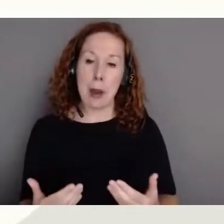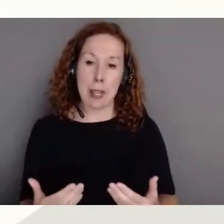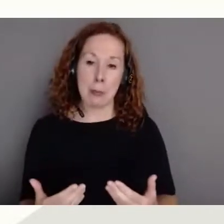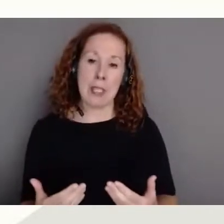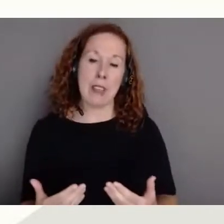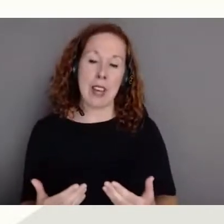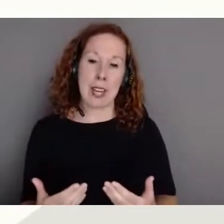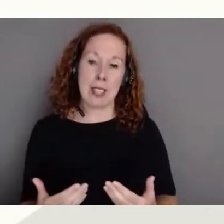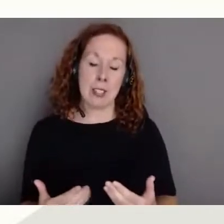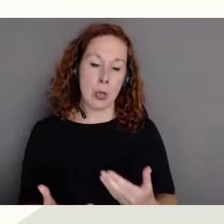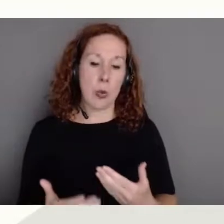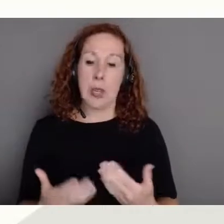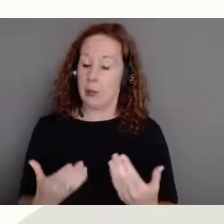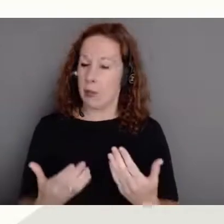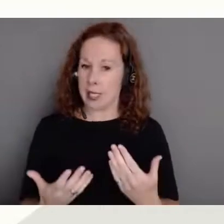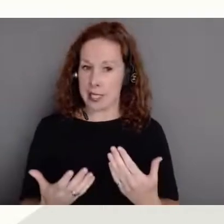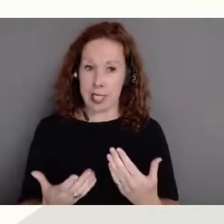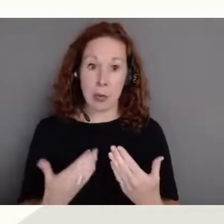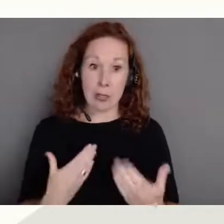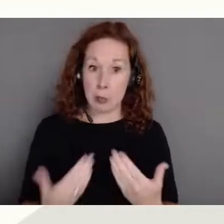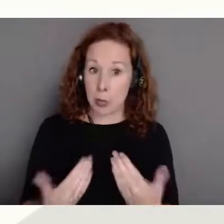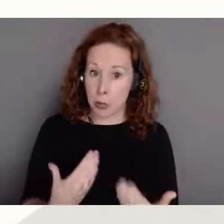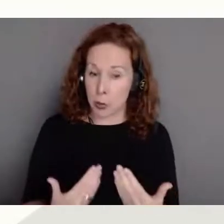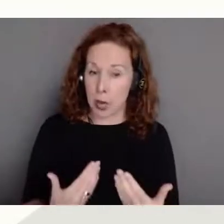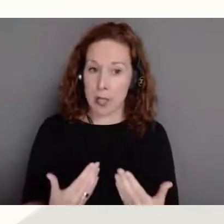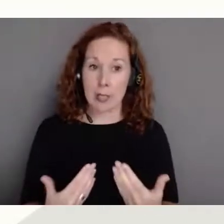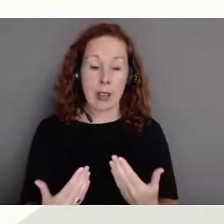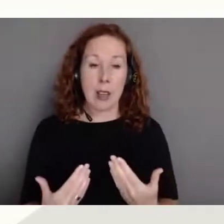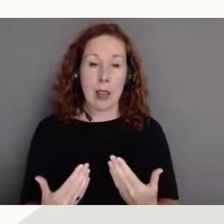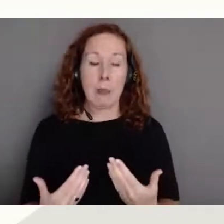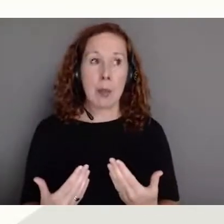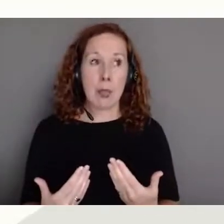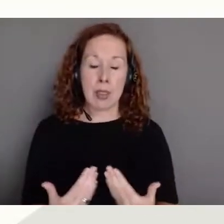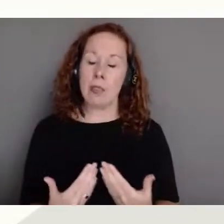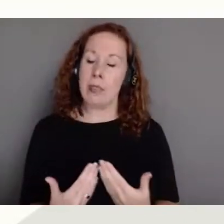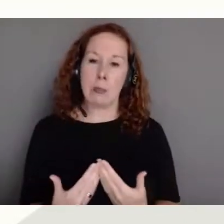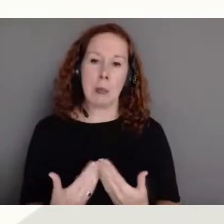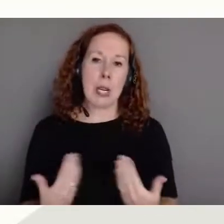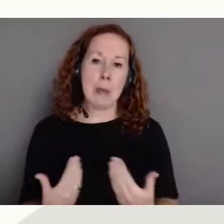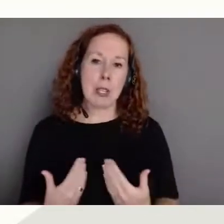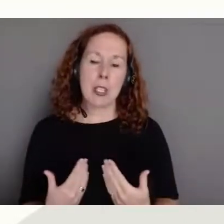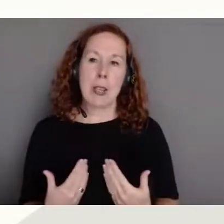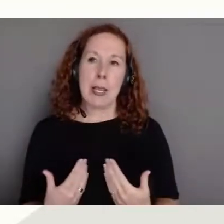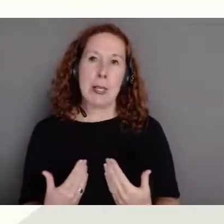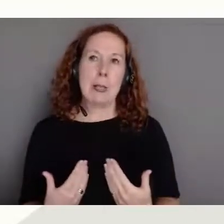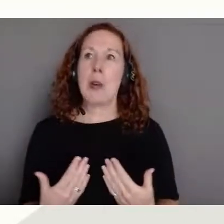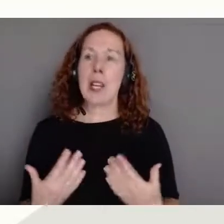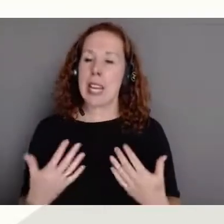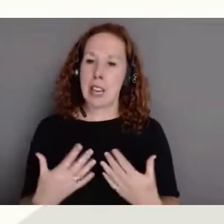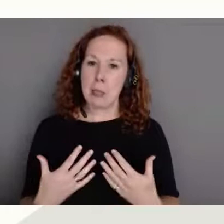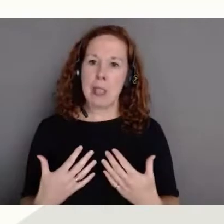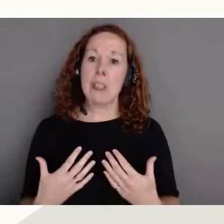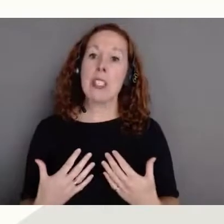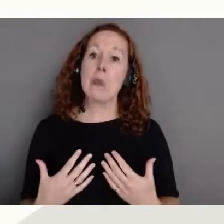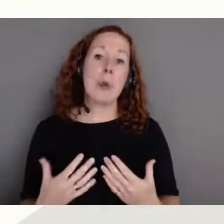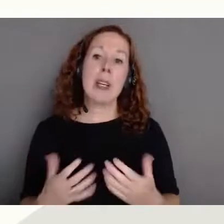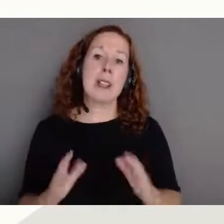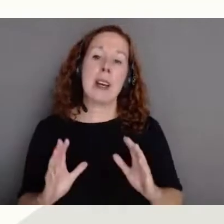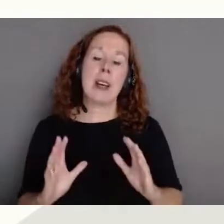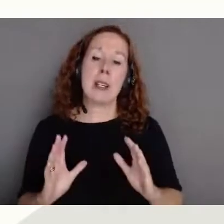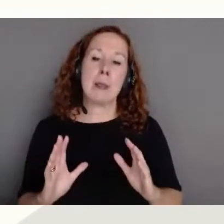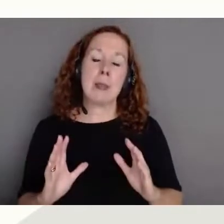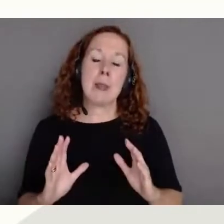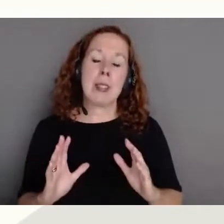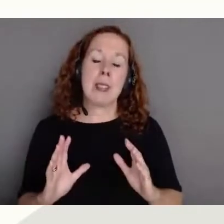other Mhm, aspect of that is, as I said, we have to build the trust, but mhm. then pretty much not that I have to be invisible,